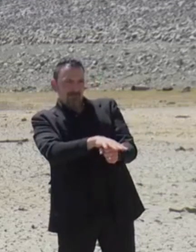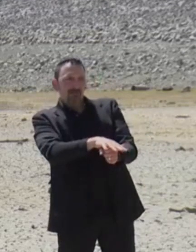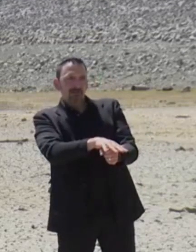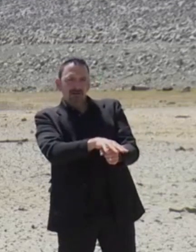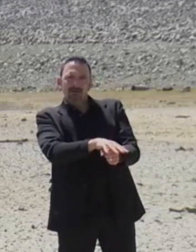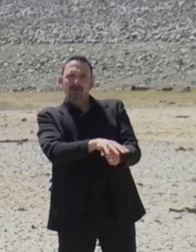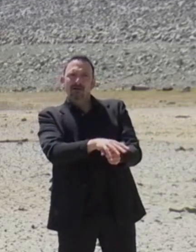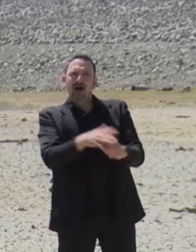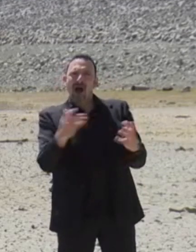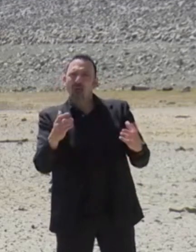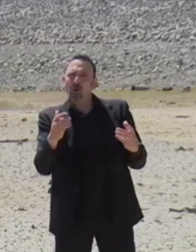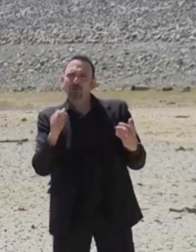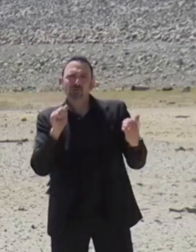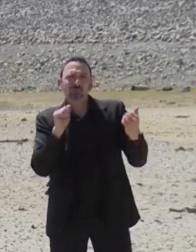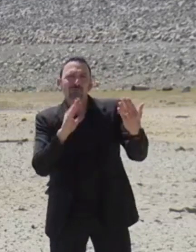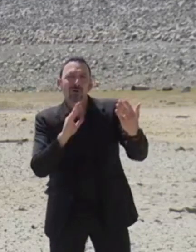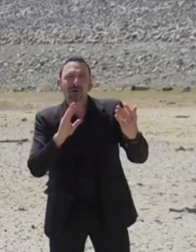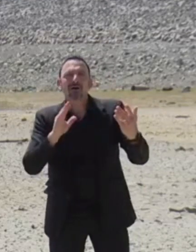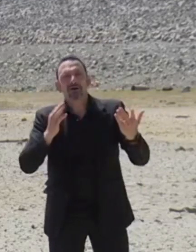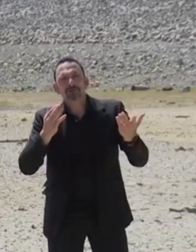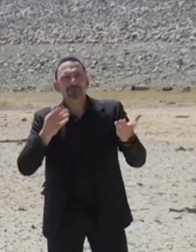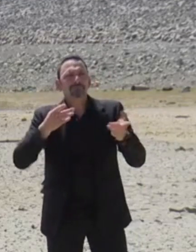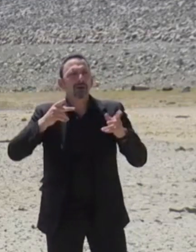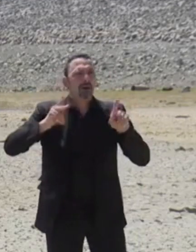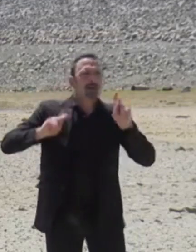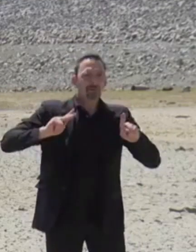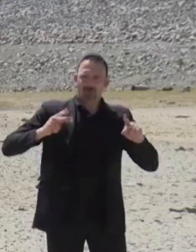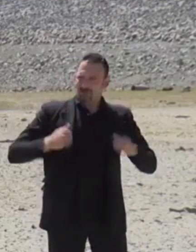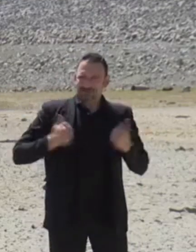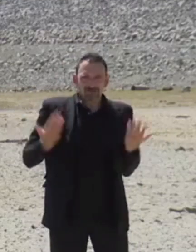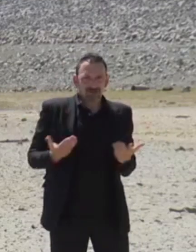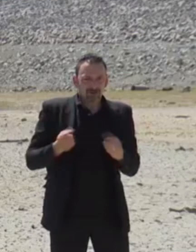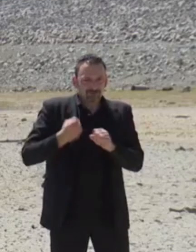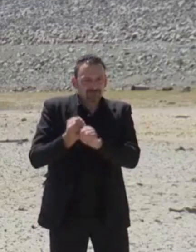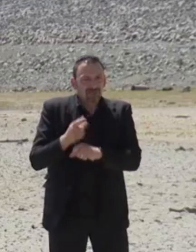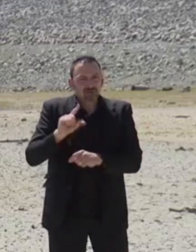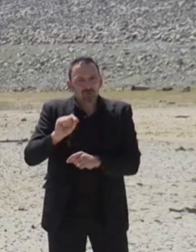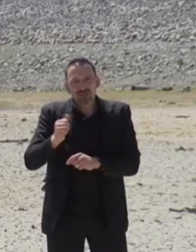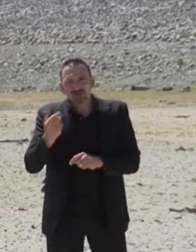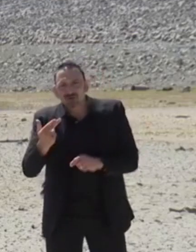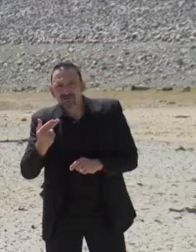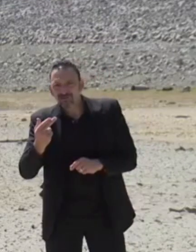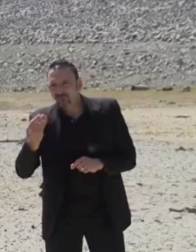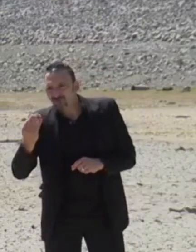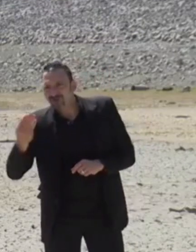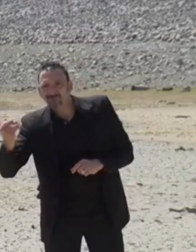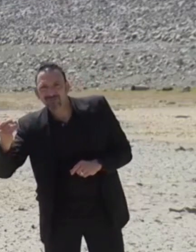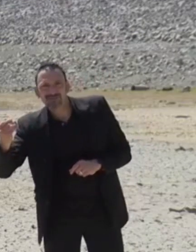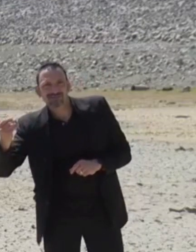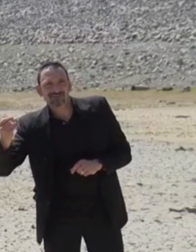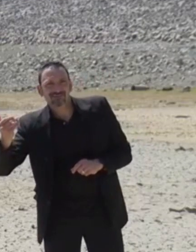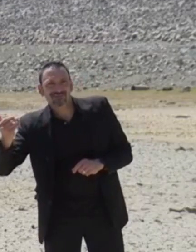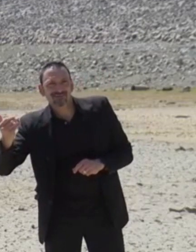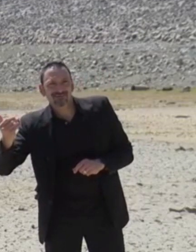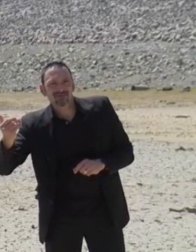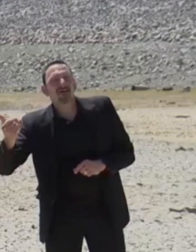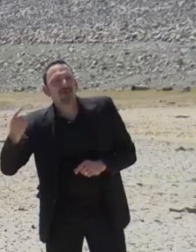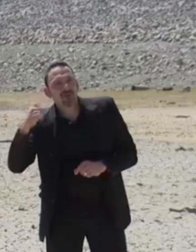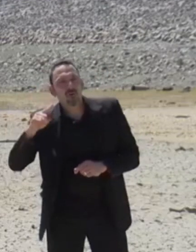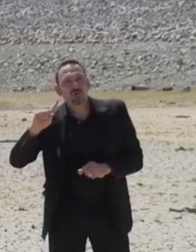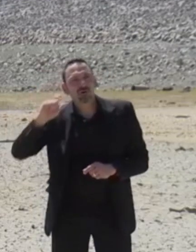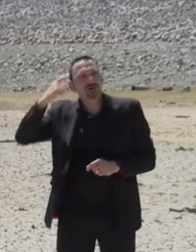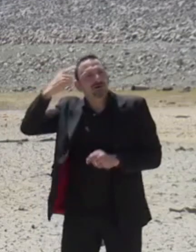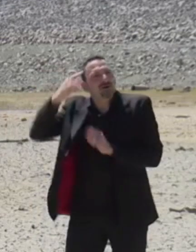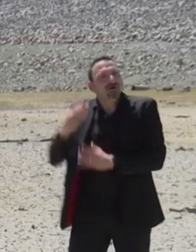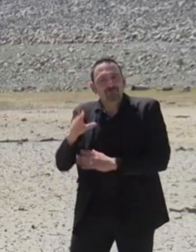here in 13, 14, 15, 16, including the spokesperson for the Brown administration, Wade Crowfoot,